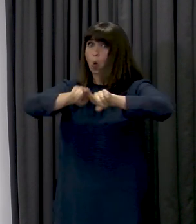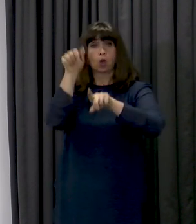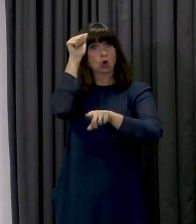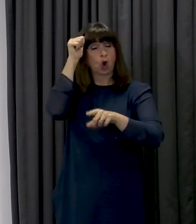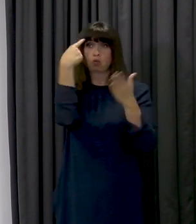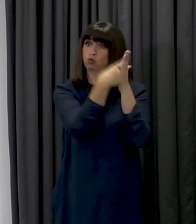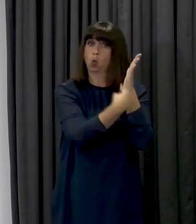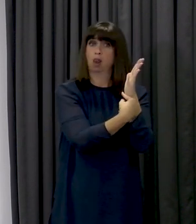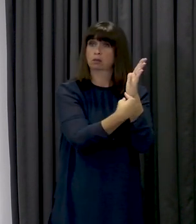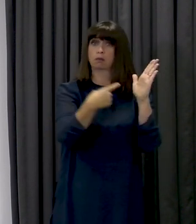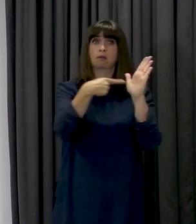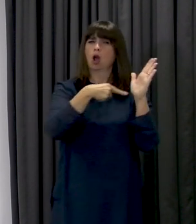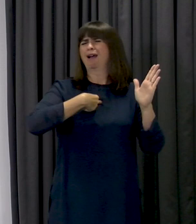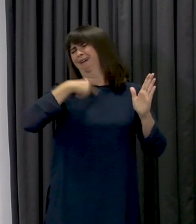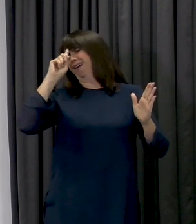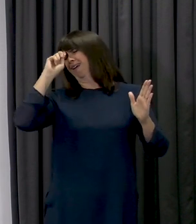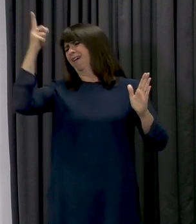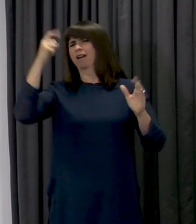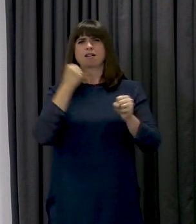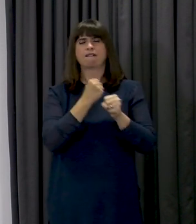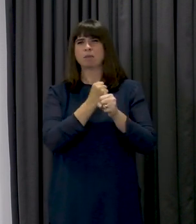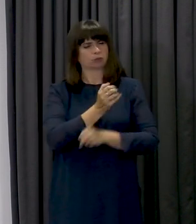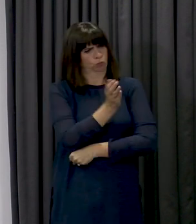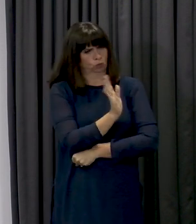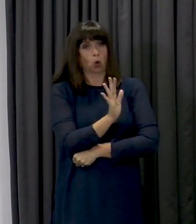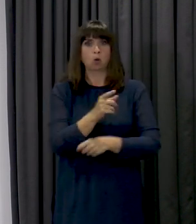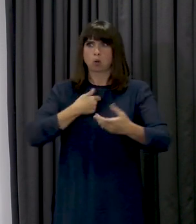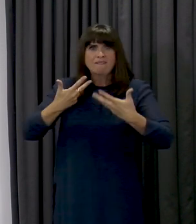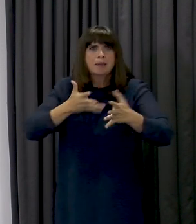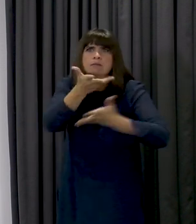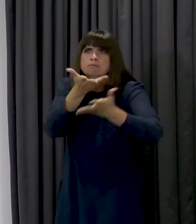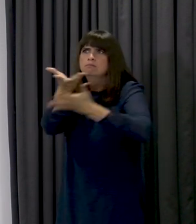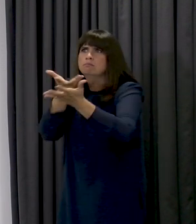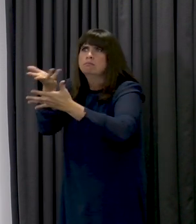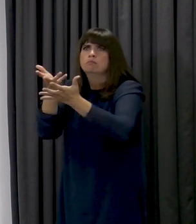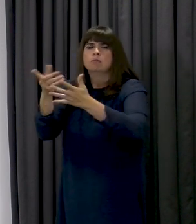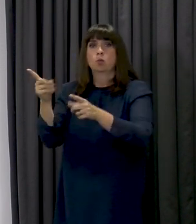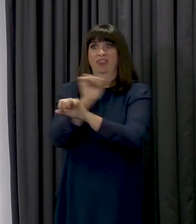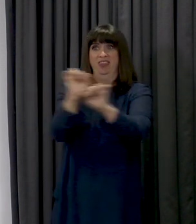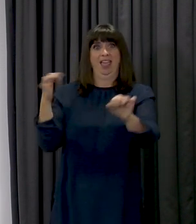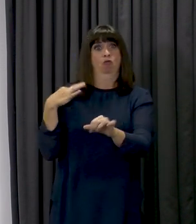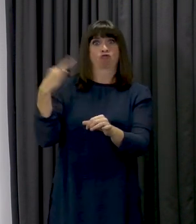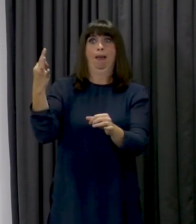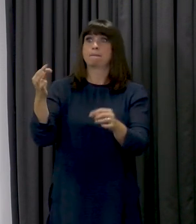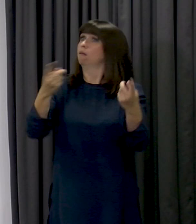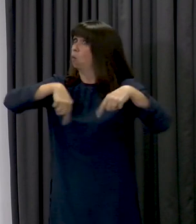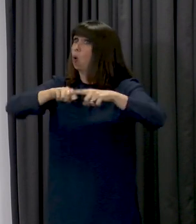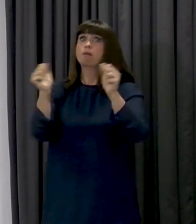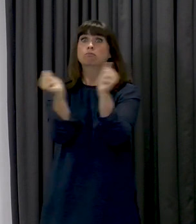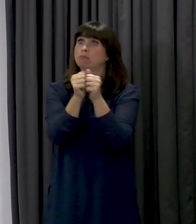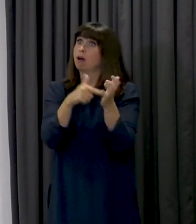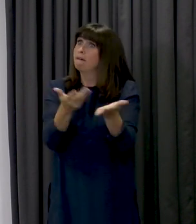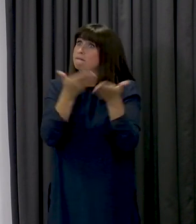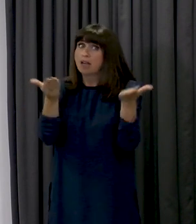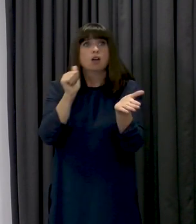have drawn up in consultation with those people who represent those businesses. And we expect all businesses to